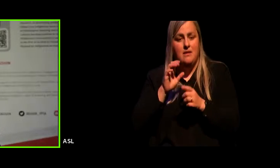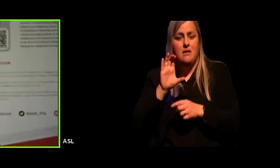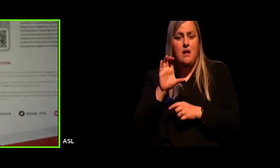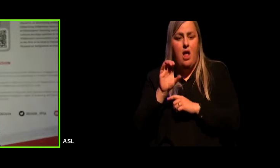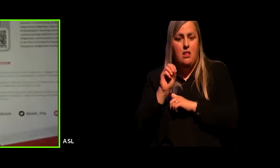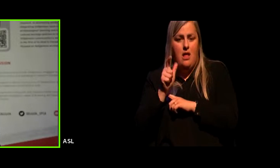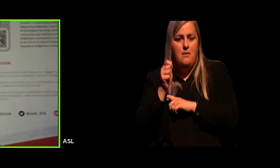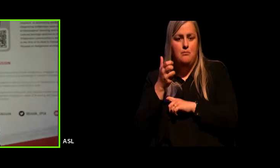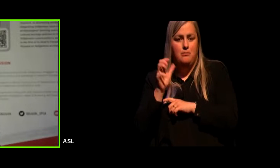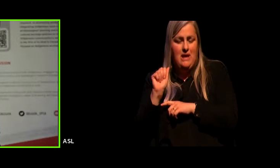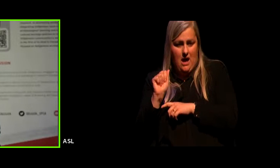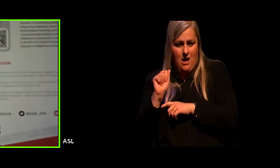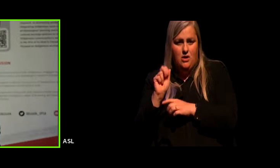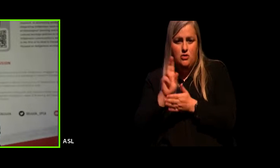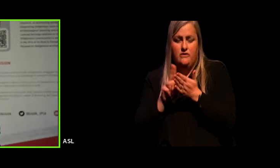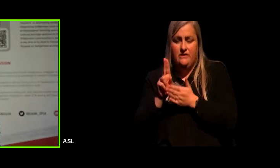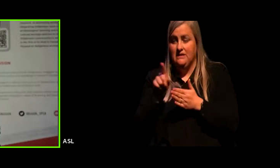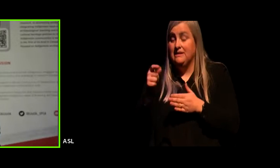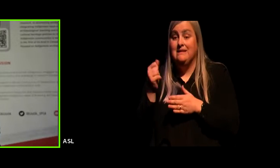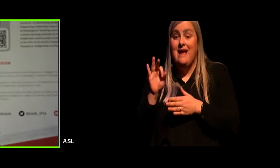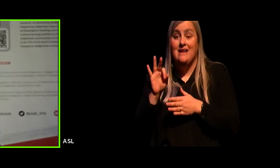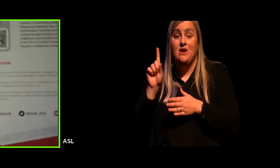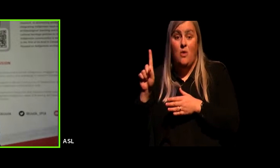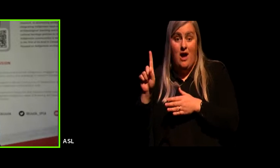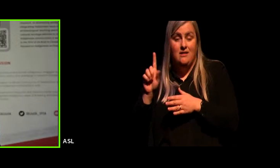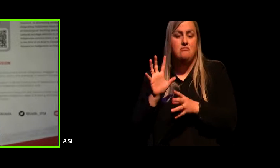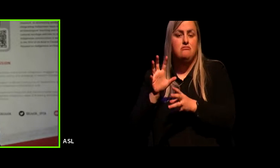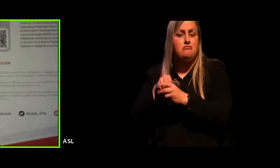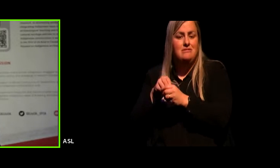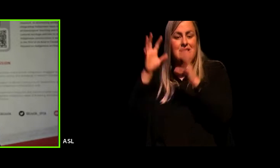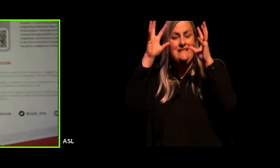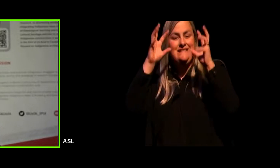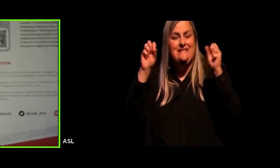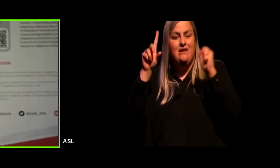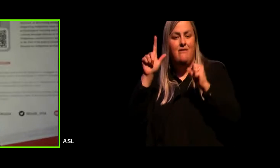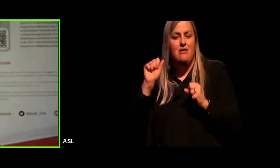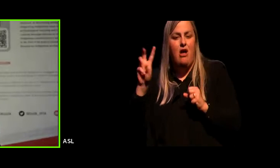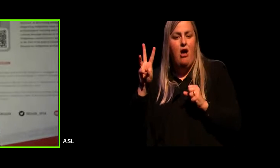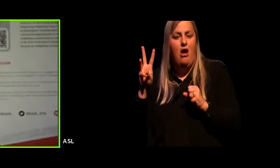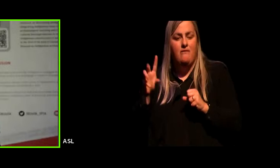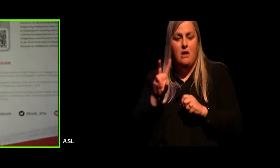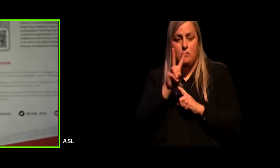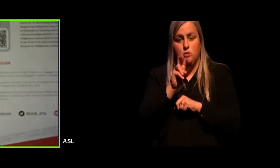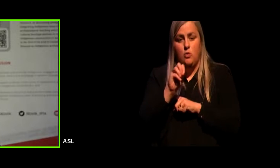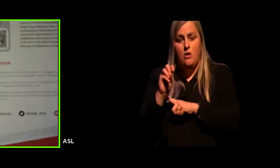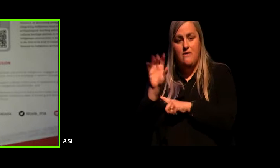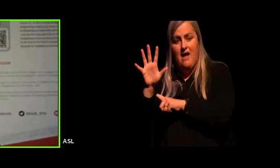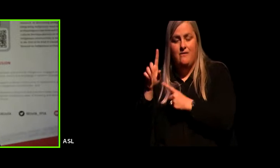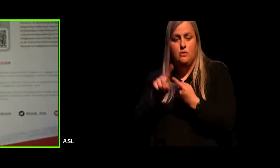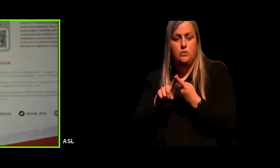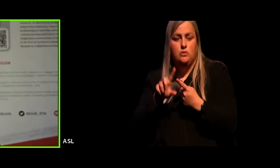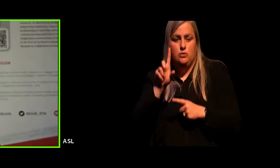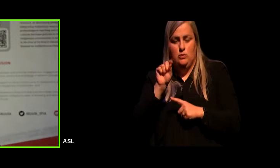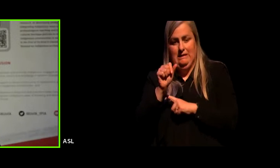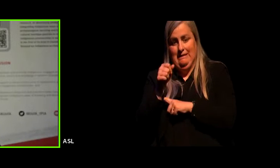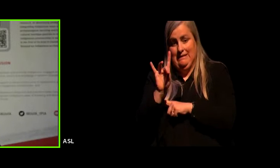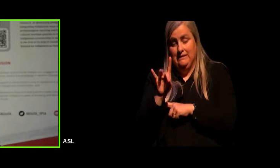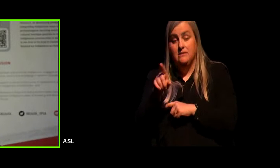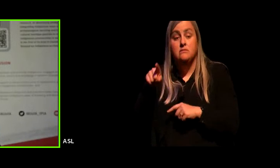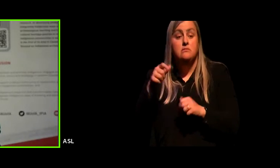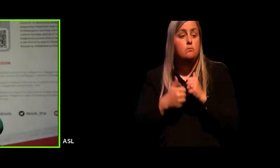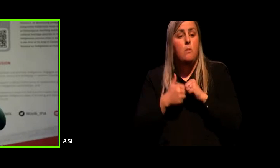in 1991, serving as their Dean of Law from 2005 to 2019, where he was known for